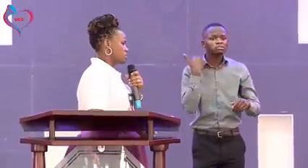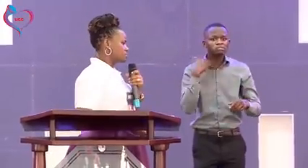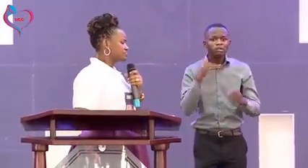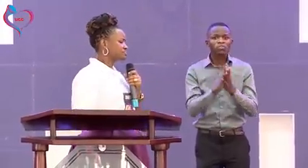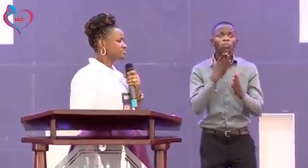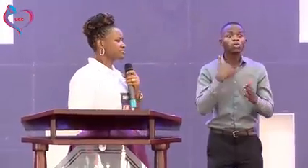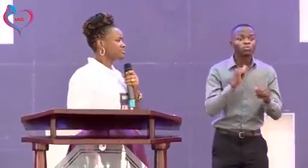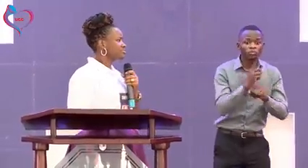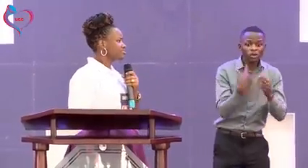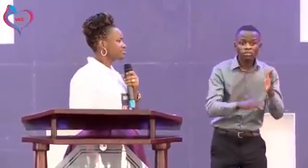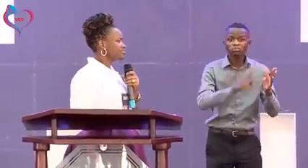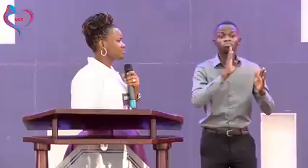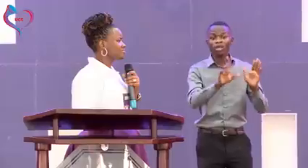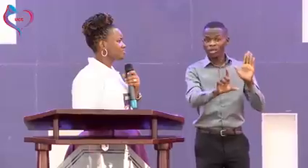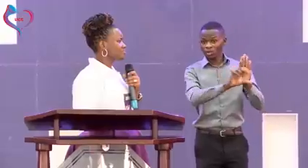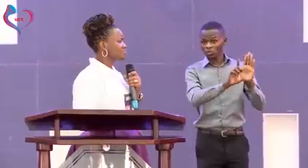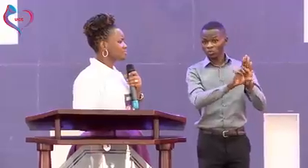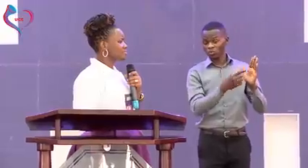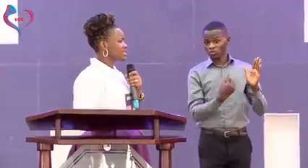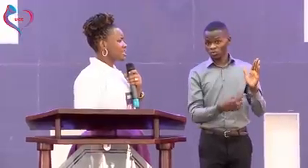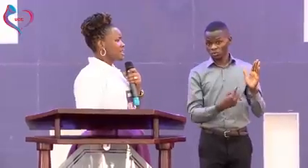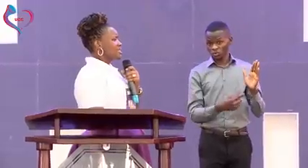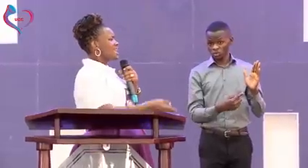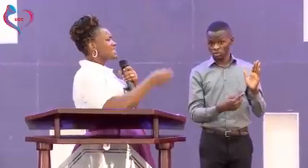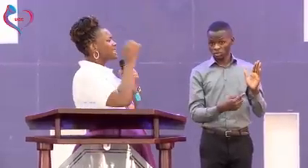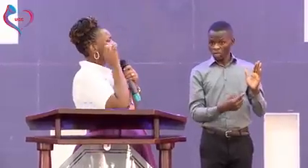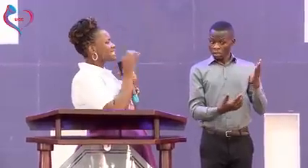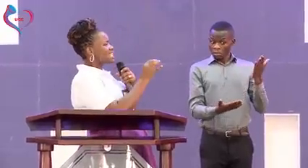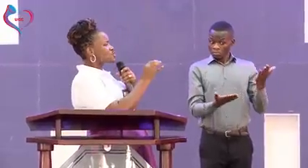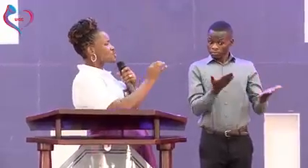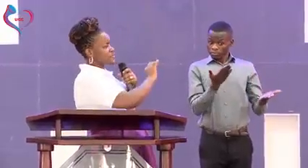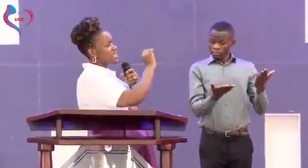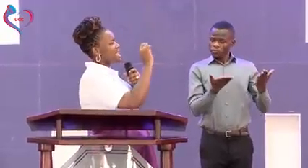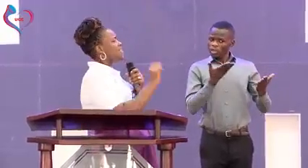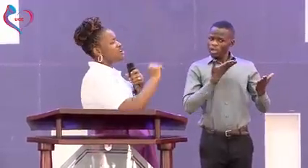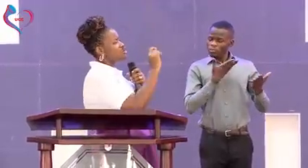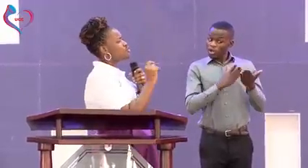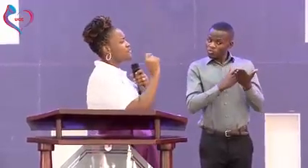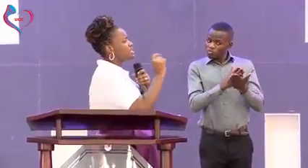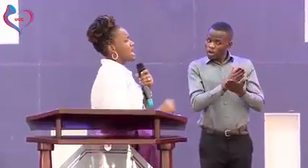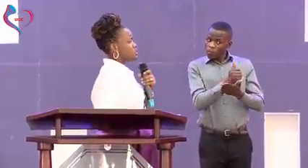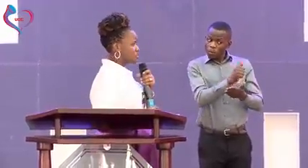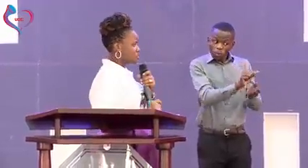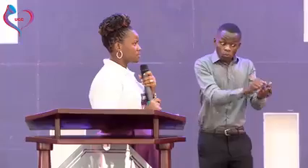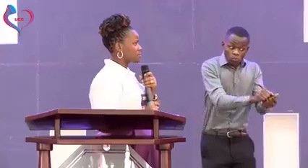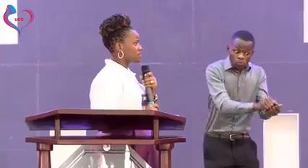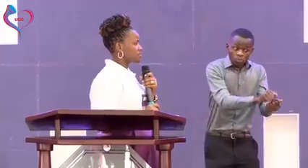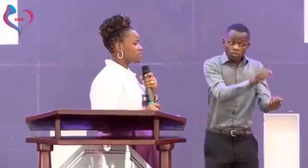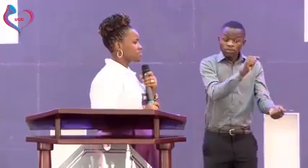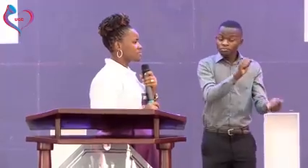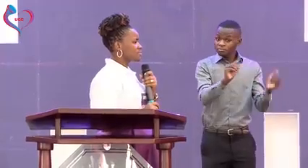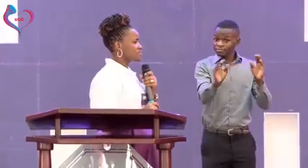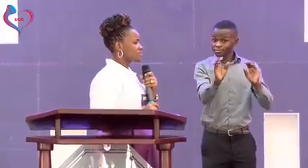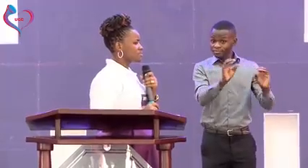under the law. Yalaba ngabano abetu walo kubanga bachi aliwansi wa mateka. There is a certain truth they are not revealed unto.